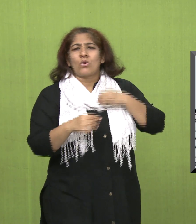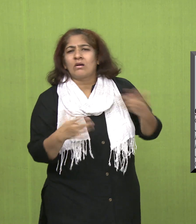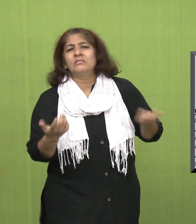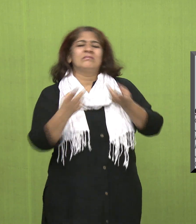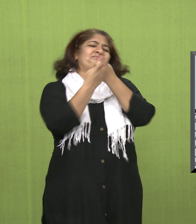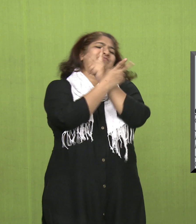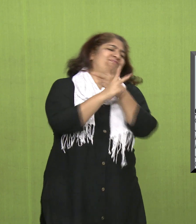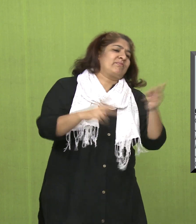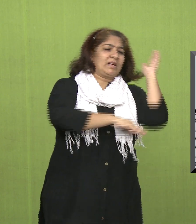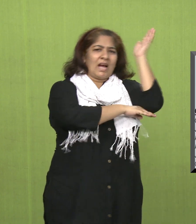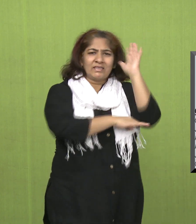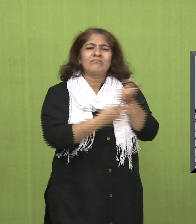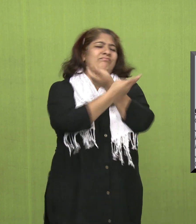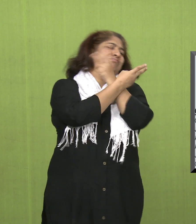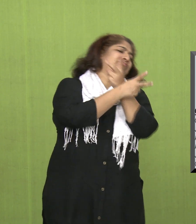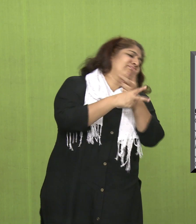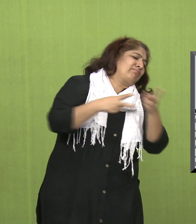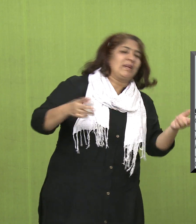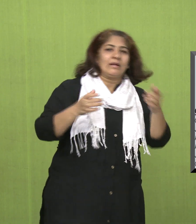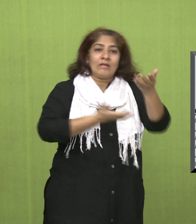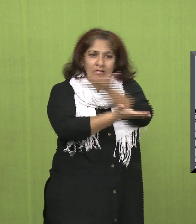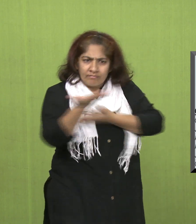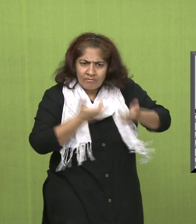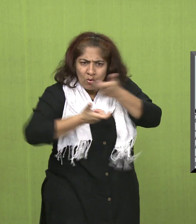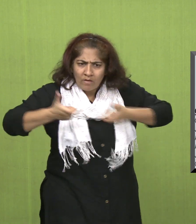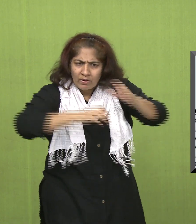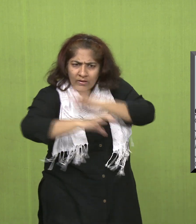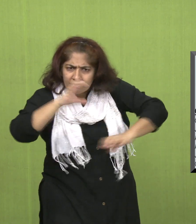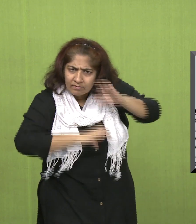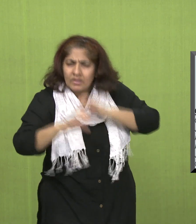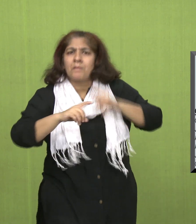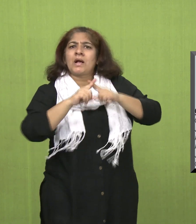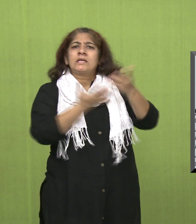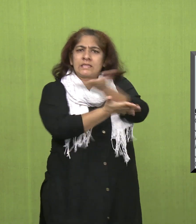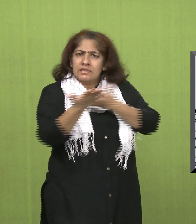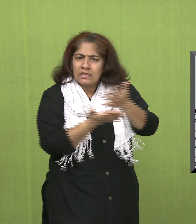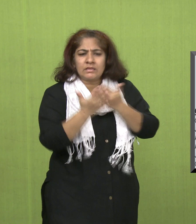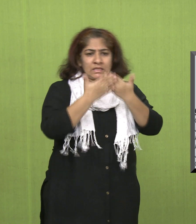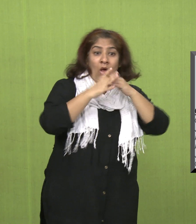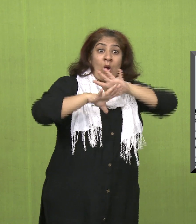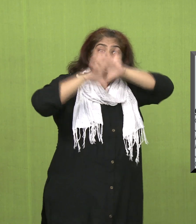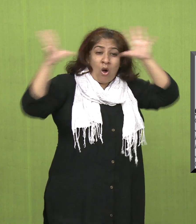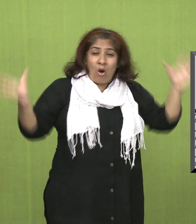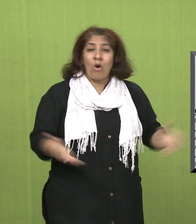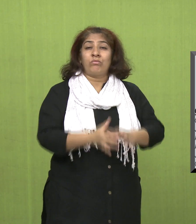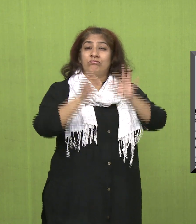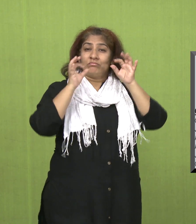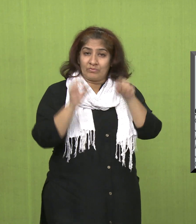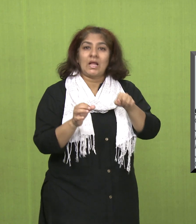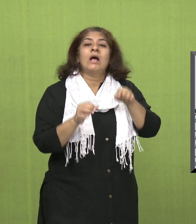about medical, about different topics. Educations are given. All are